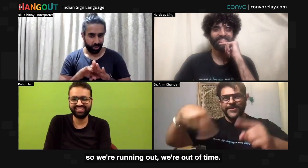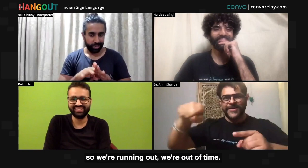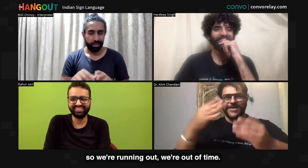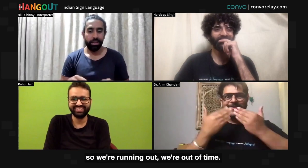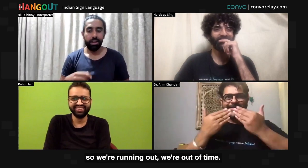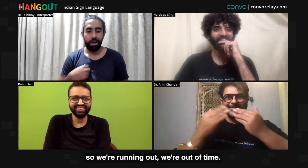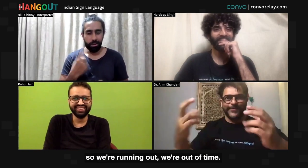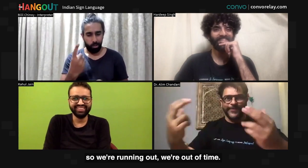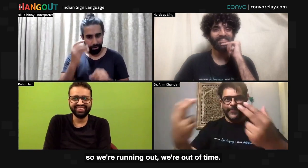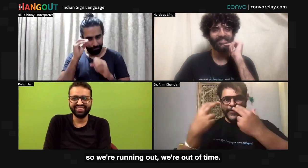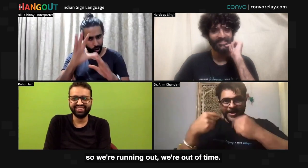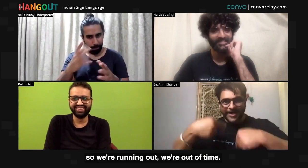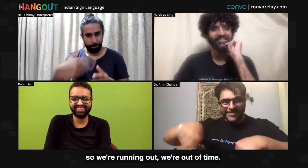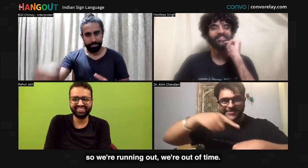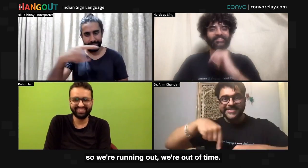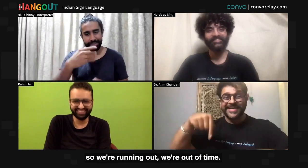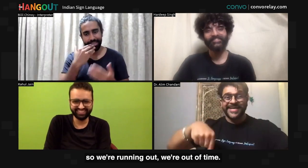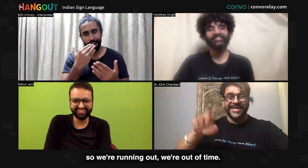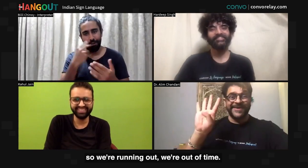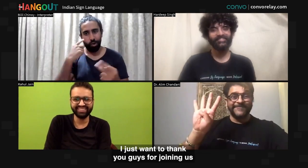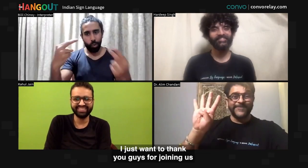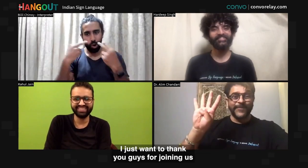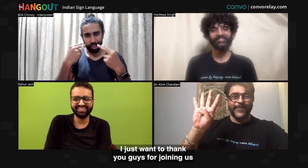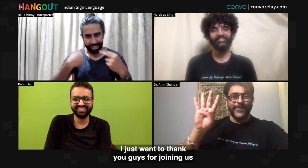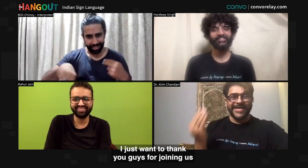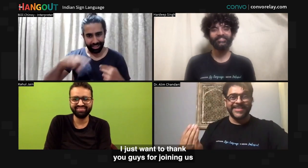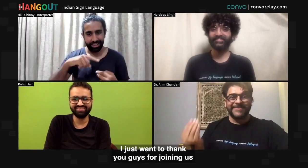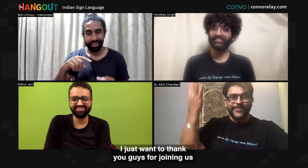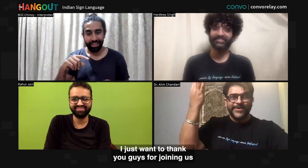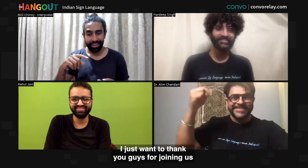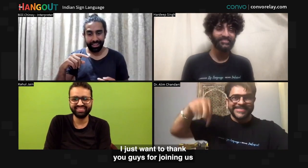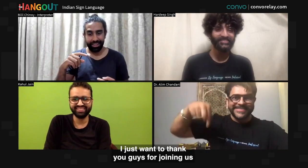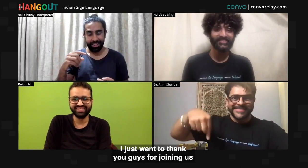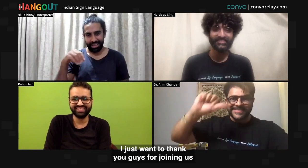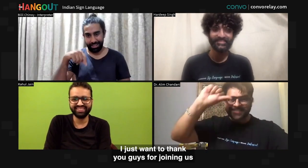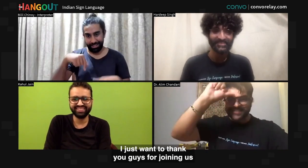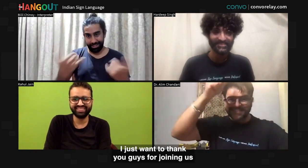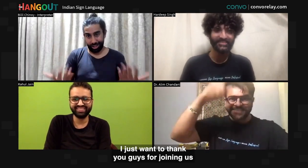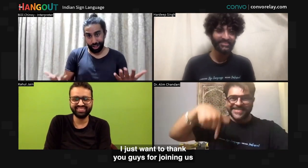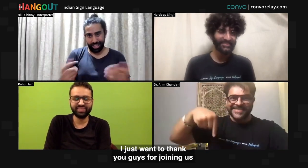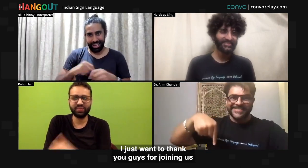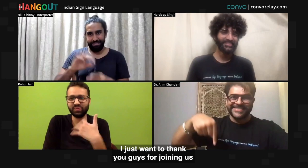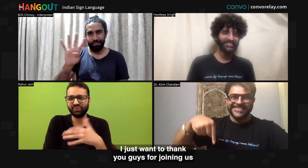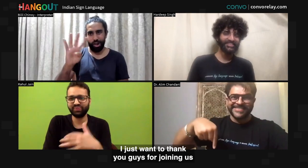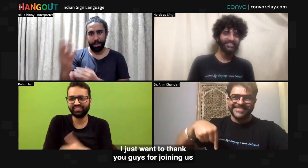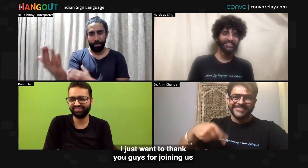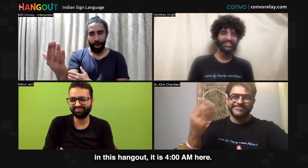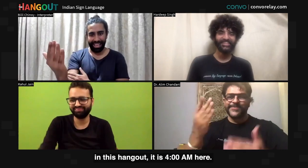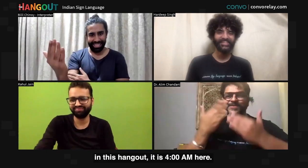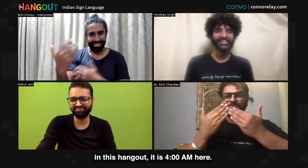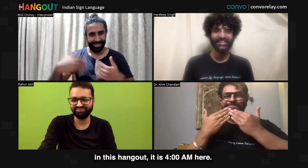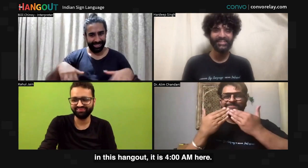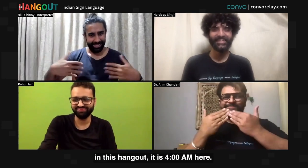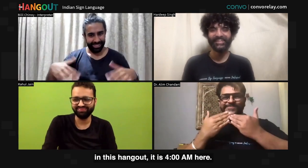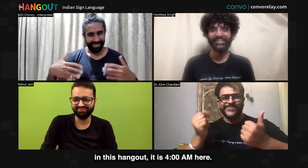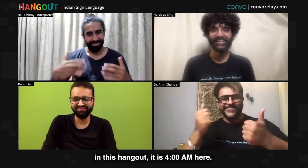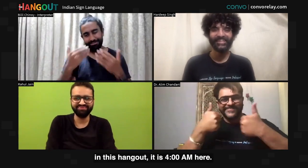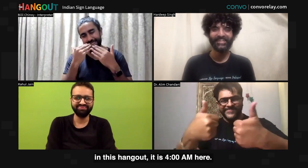so. We're running at it. We're out of time. I just want to thank you guys for joining us in this hangout is 4 AM